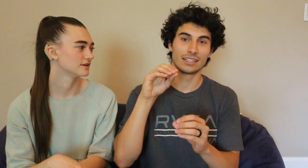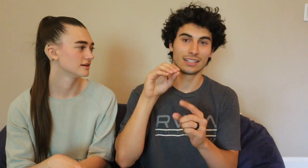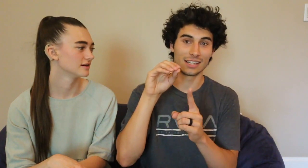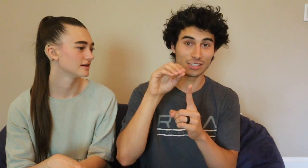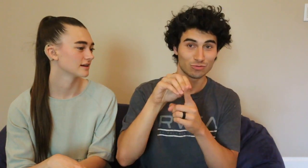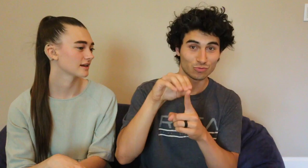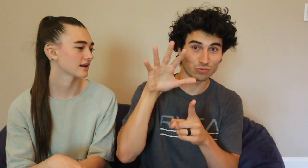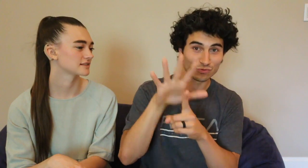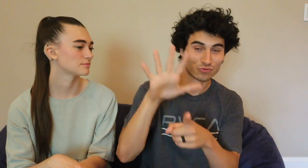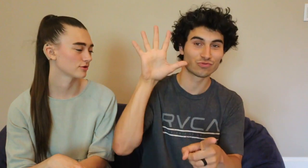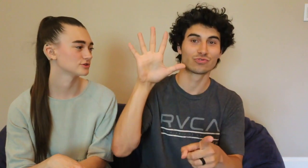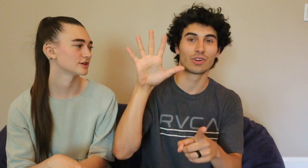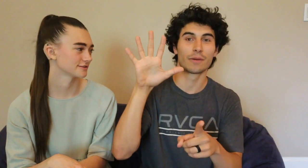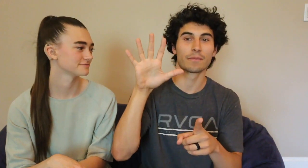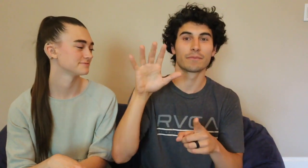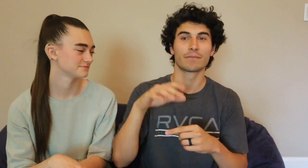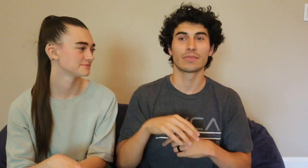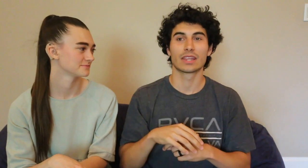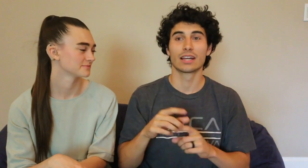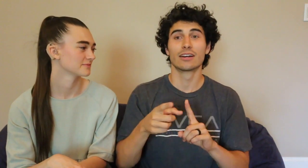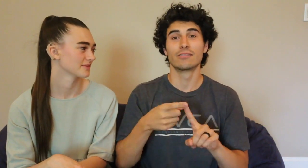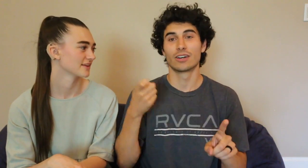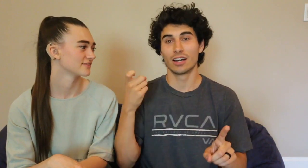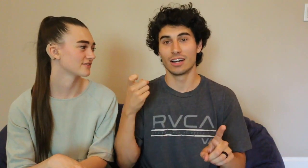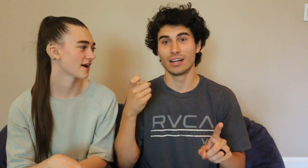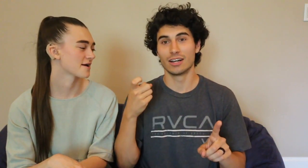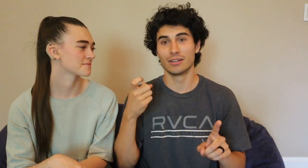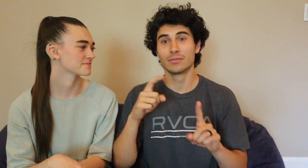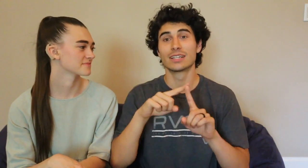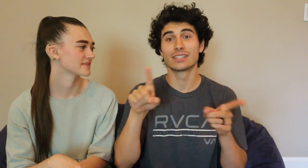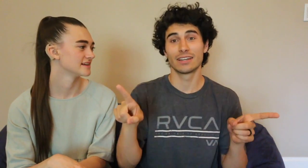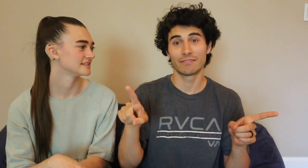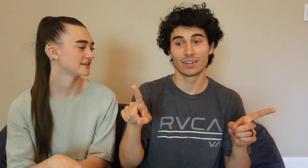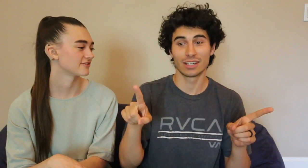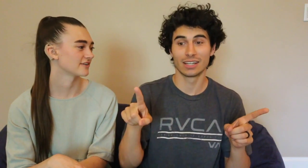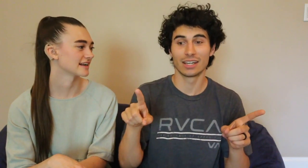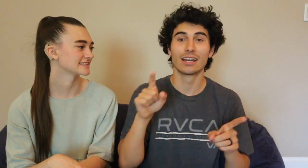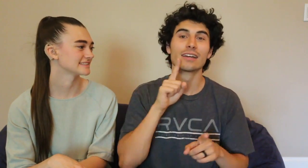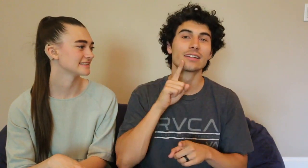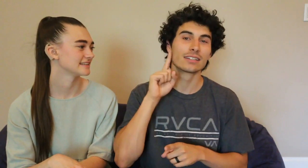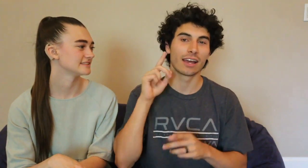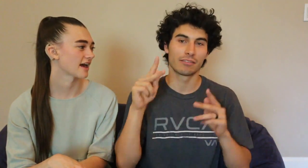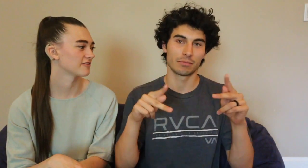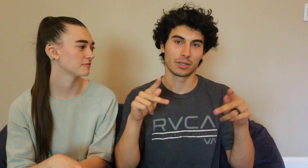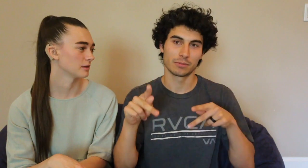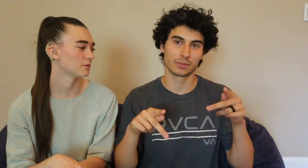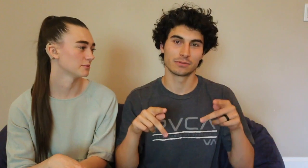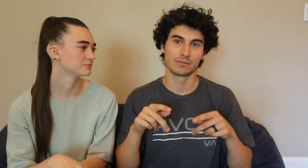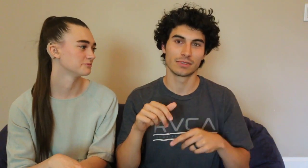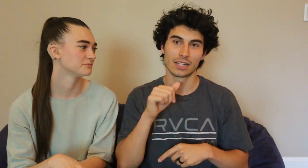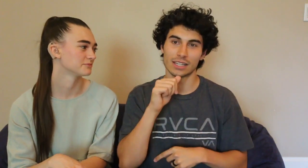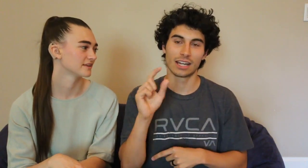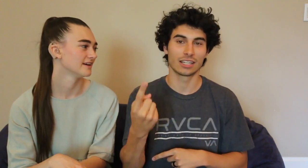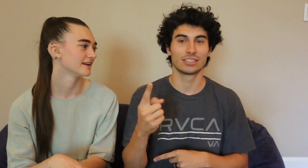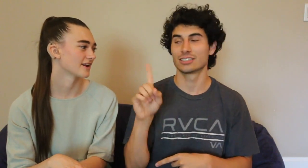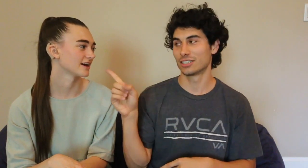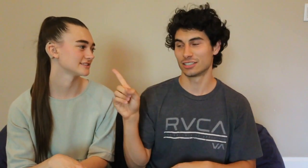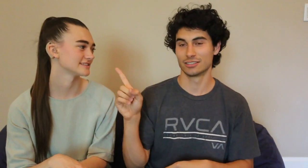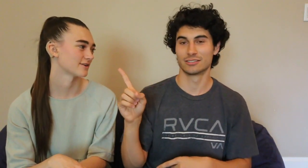get exposure from different Deaf people. Not just